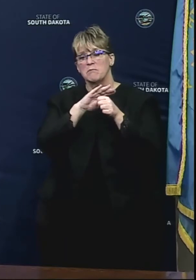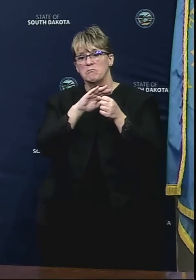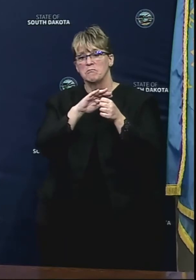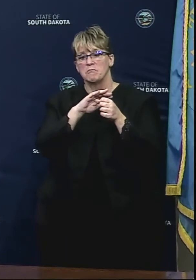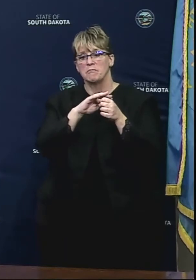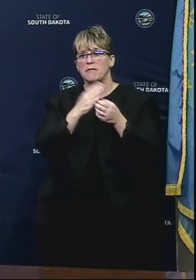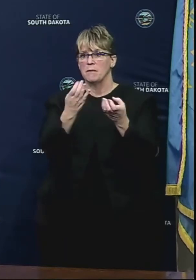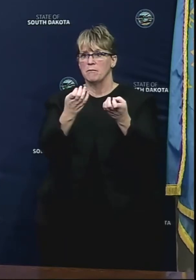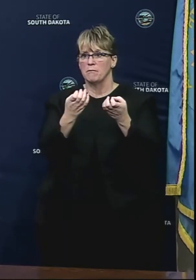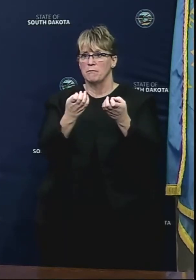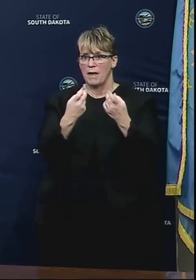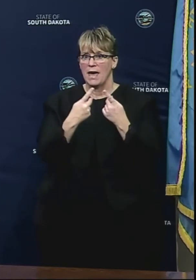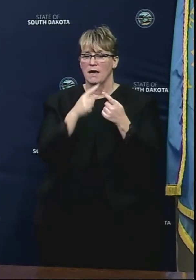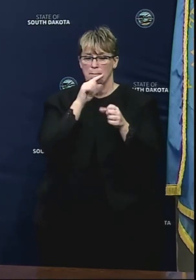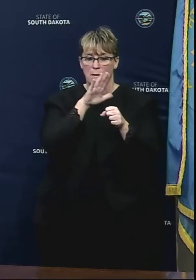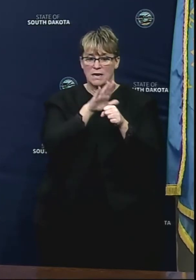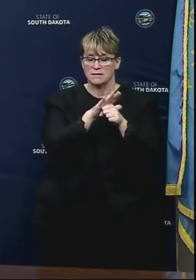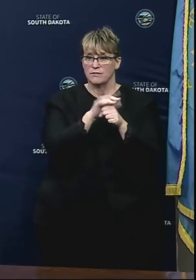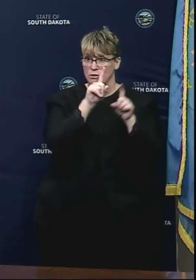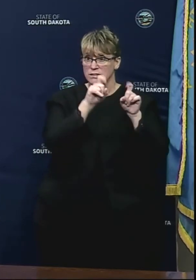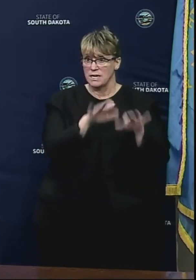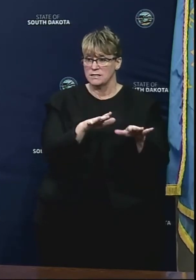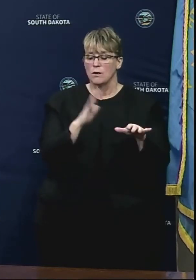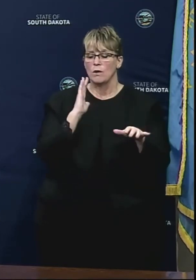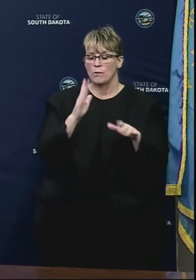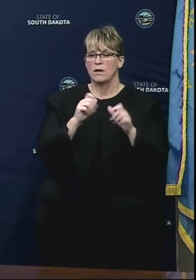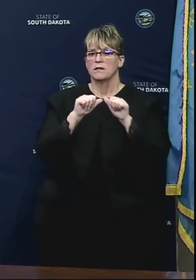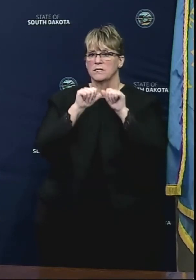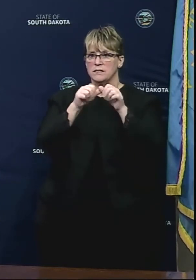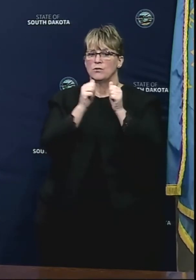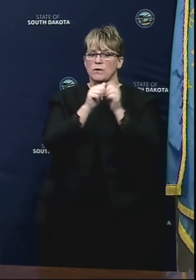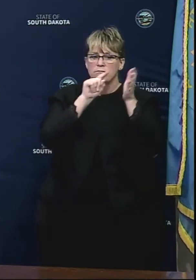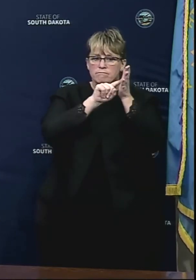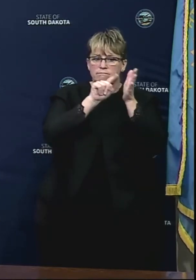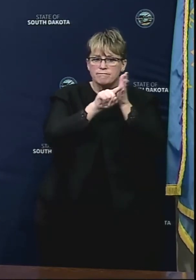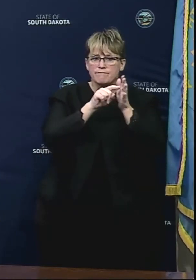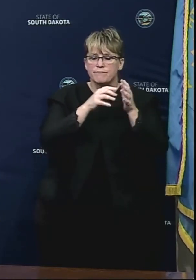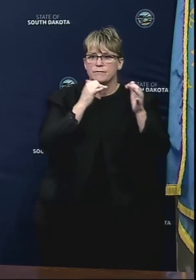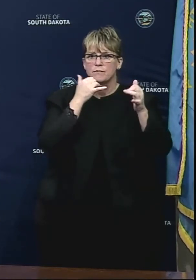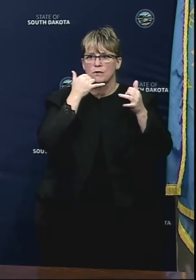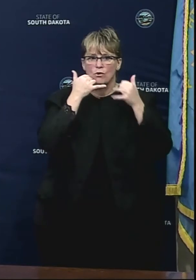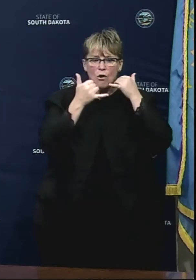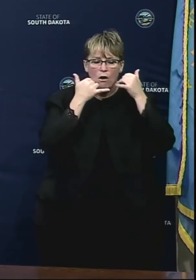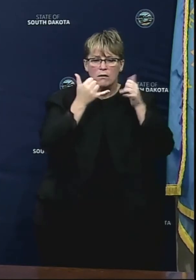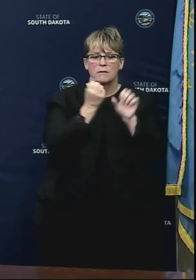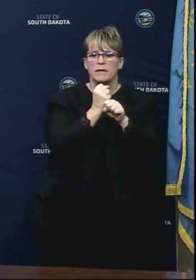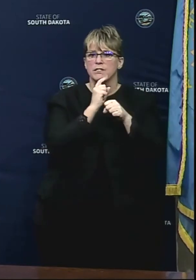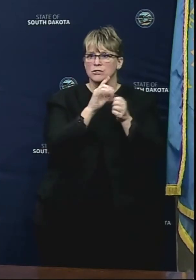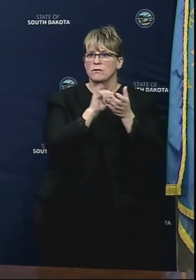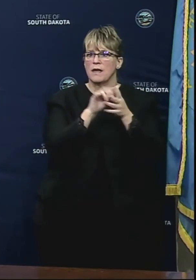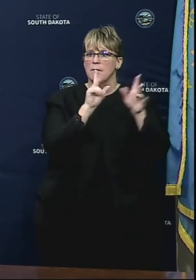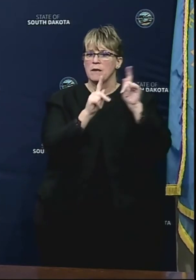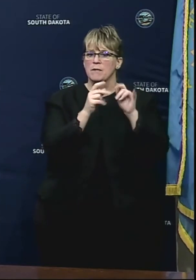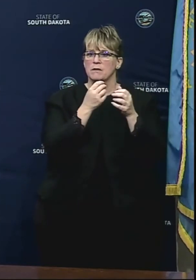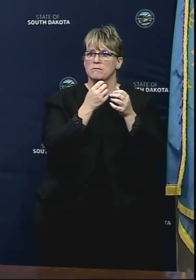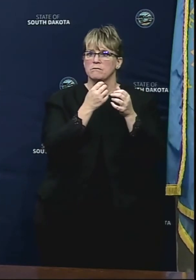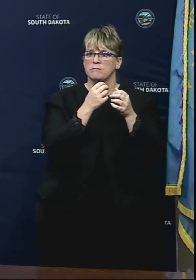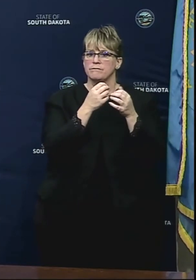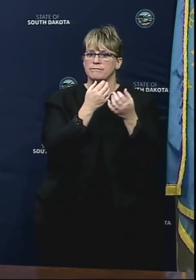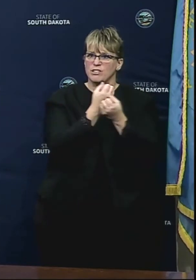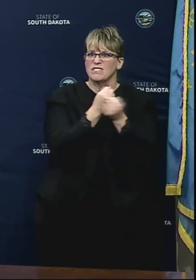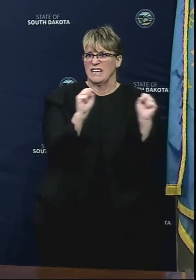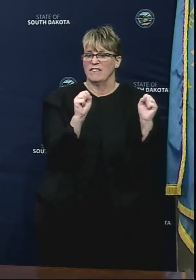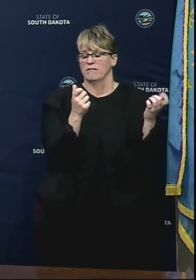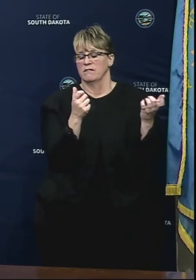comes back positive, we'll be continuing to do the investigation work that we do to make sure that people stay safe. And